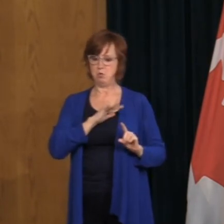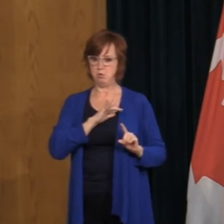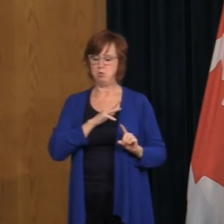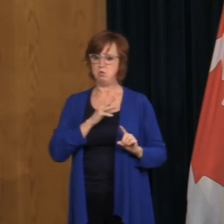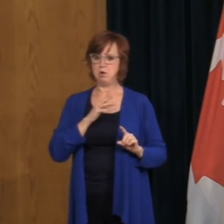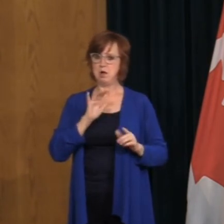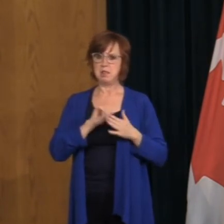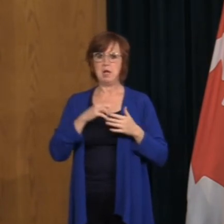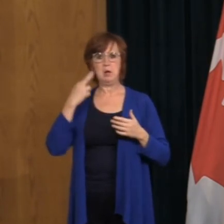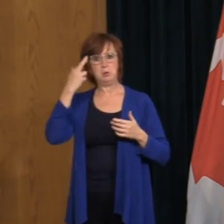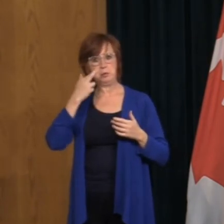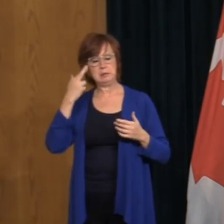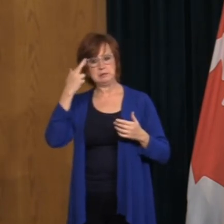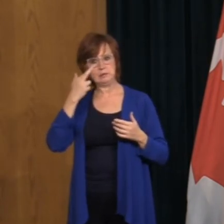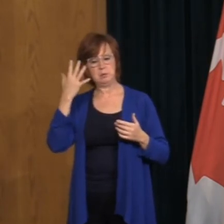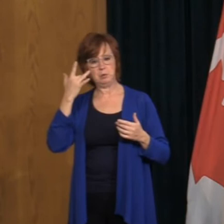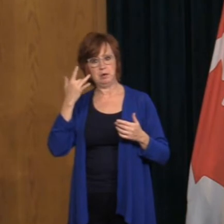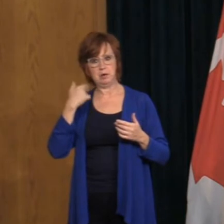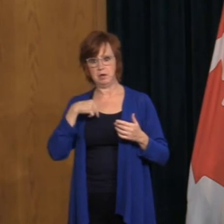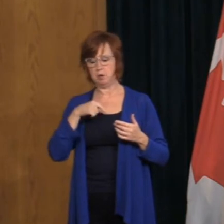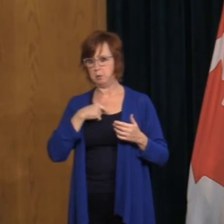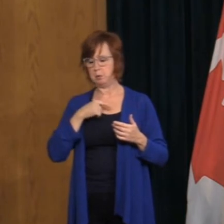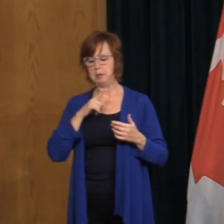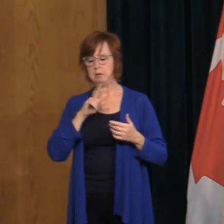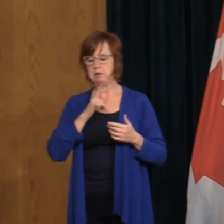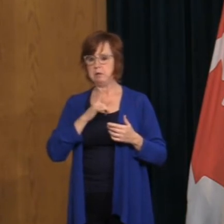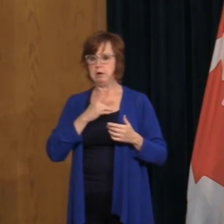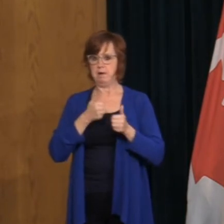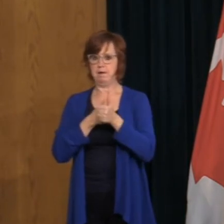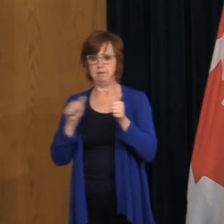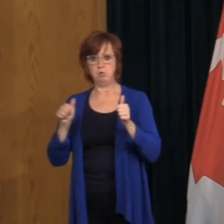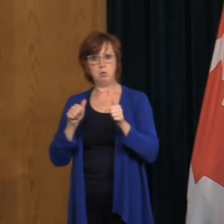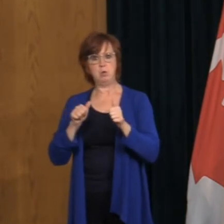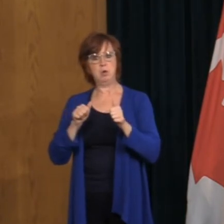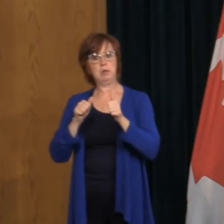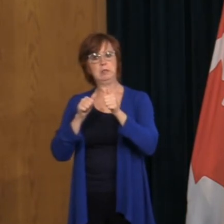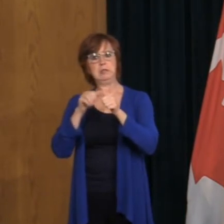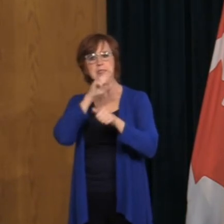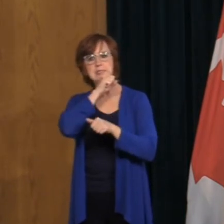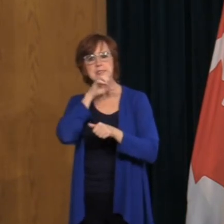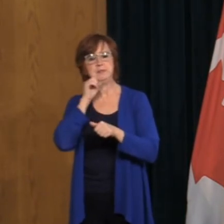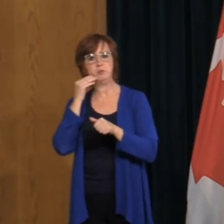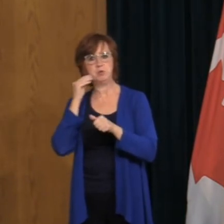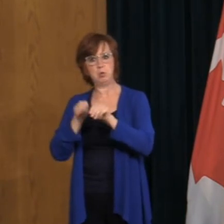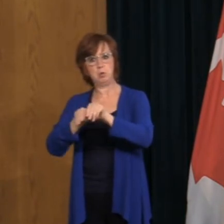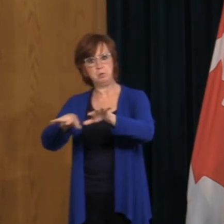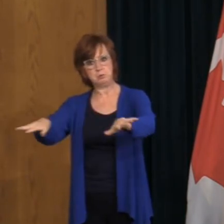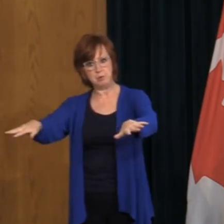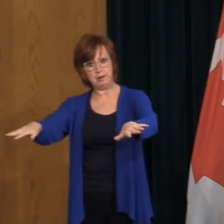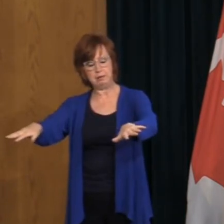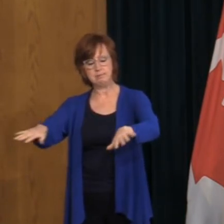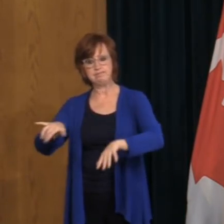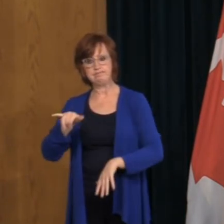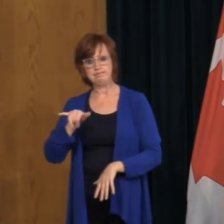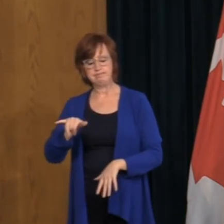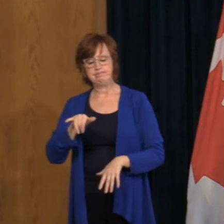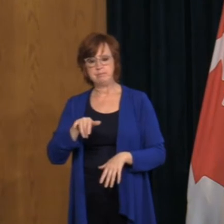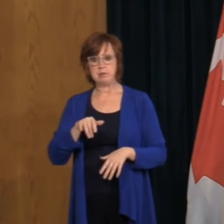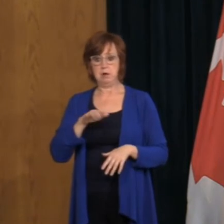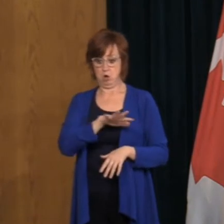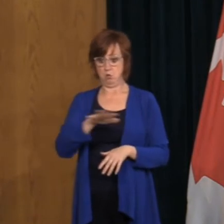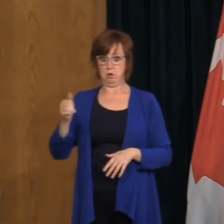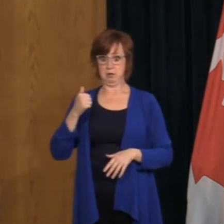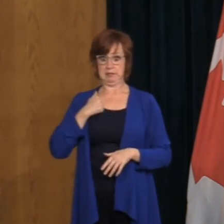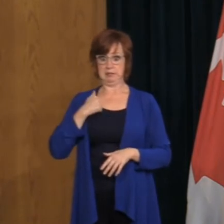fact that we have not experienced outbreaks in our long-term care facilities. Across Canada, about 82% of fatalities